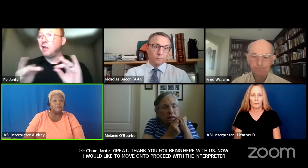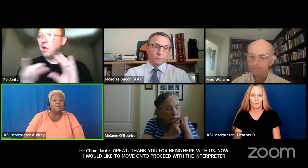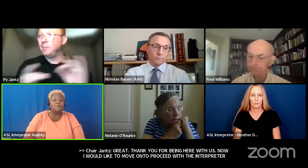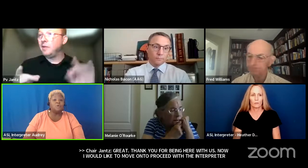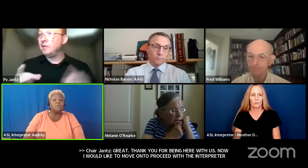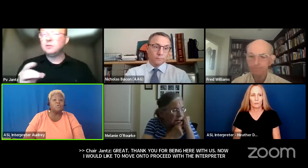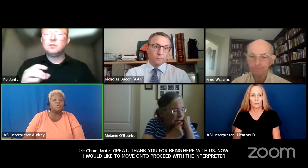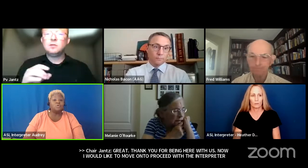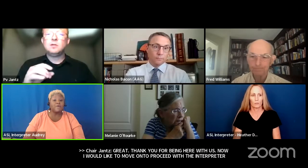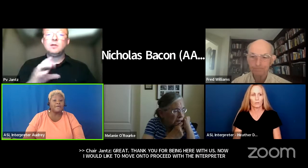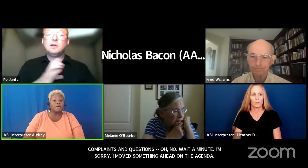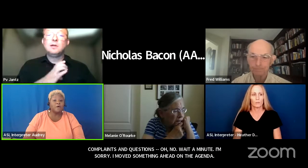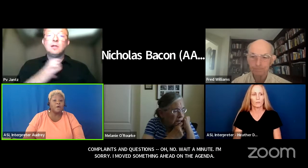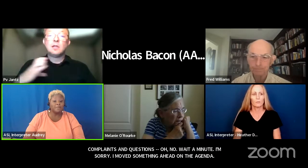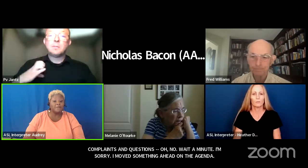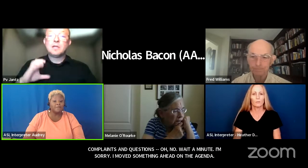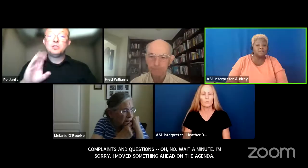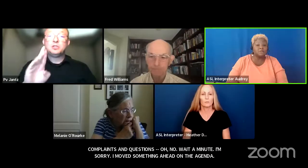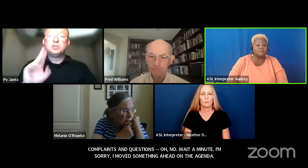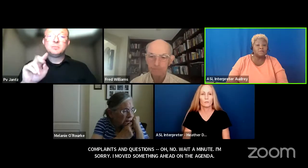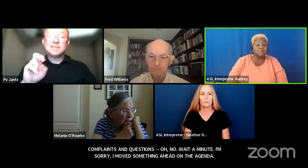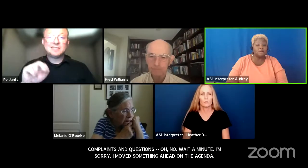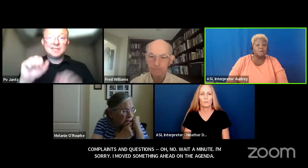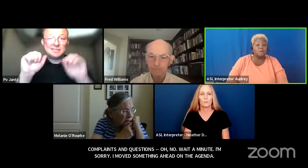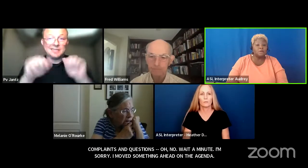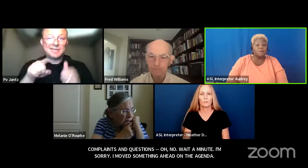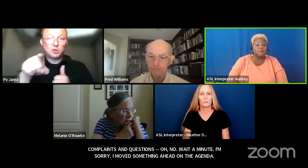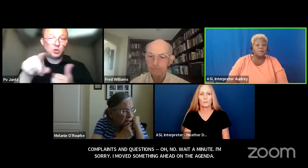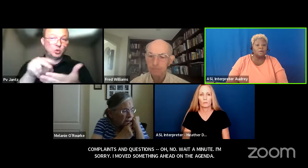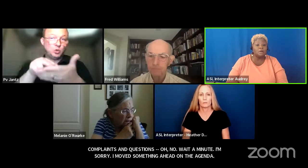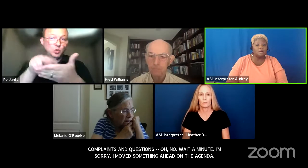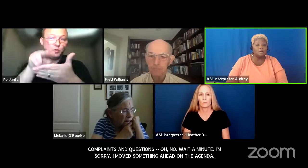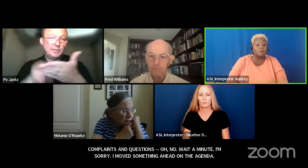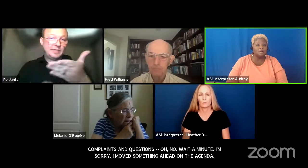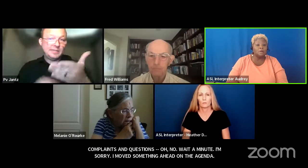person who's making a comment.